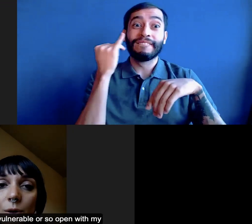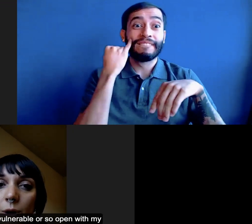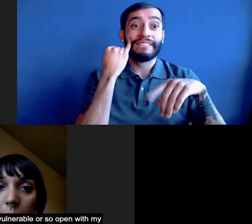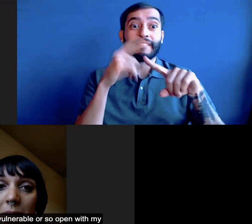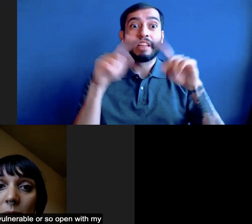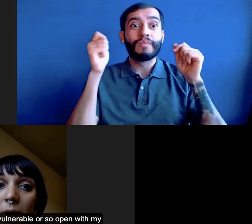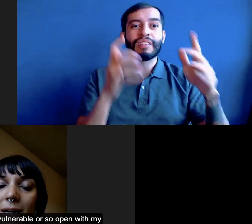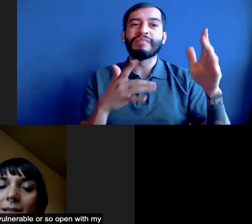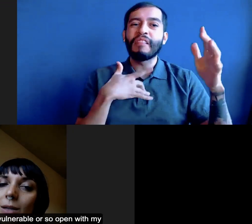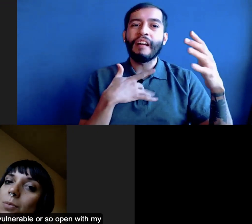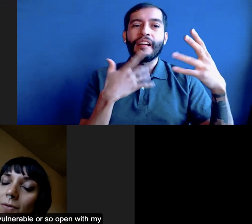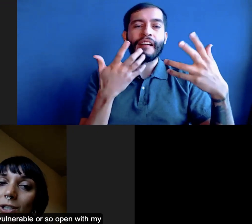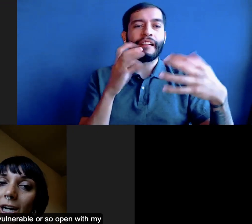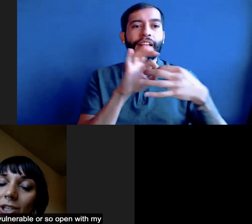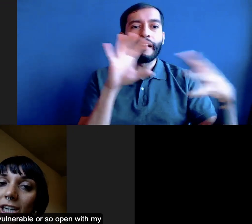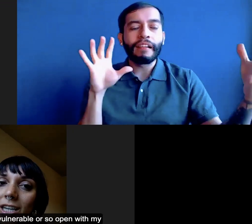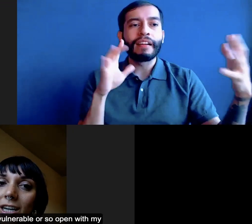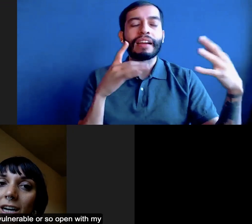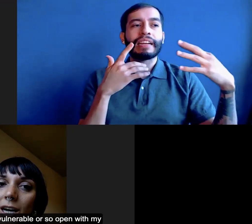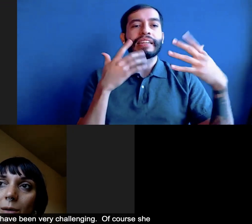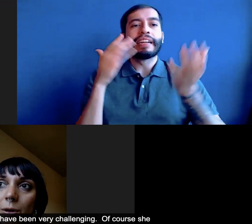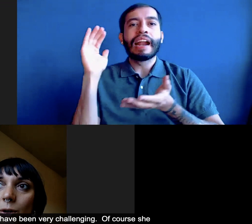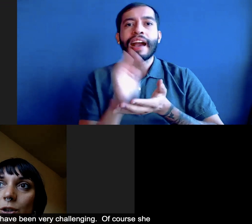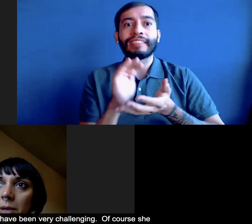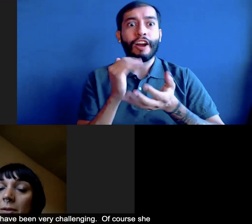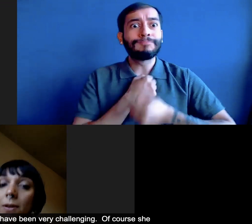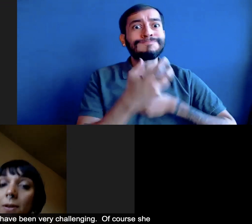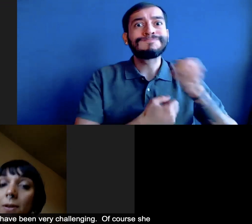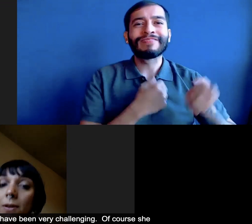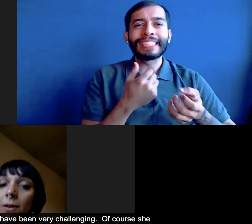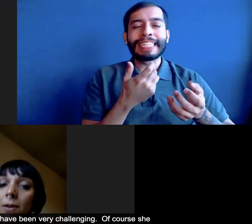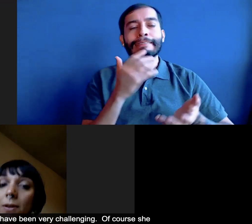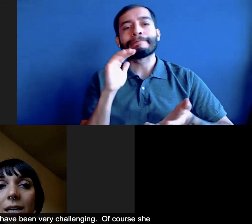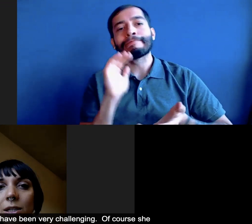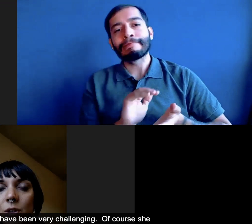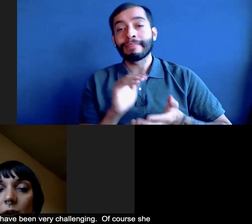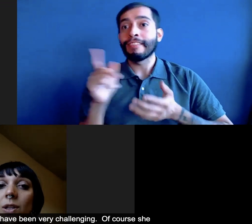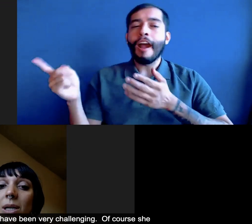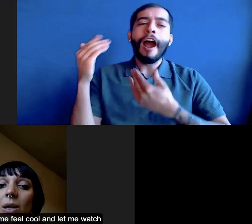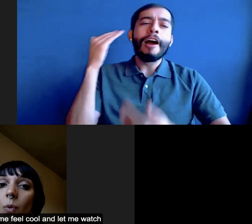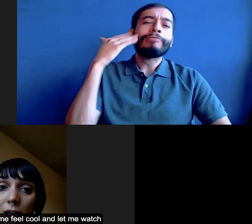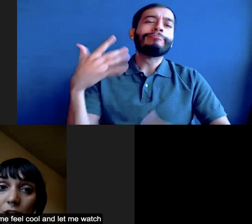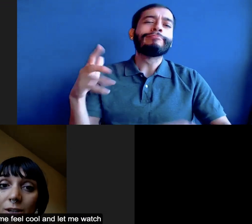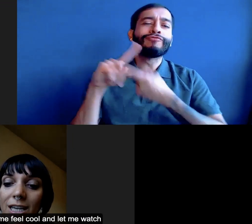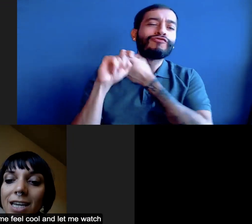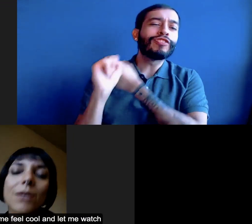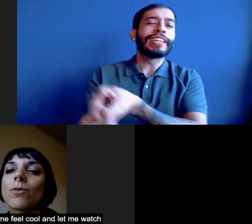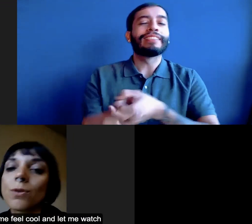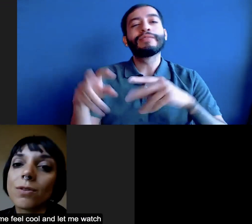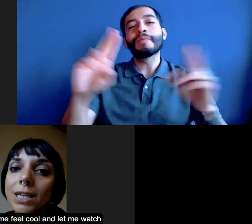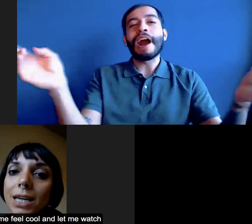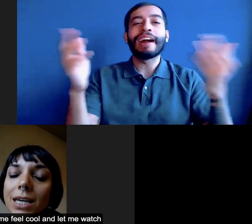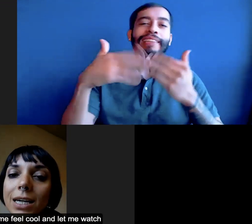or so open with my story. I think it would have been very challenging. But of course, she made me feel comfortable, and then she also let me watch everything and